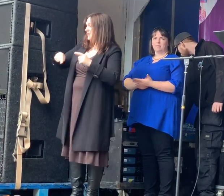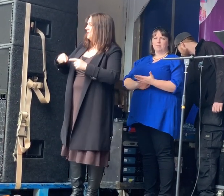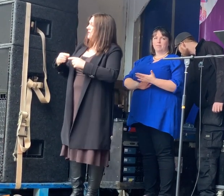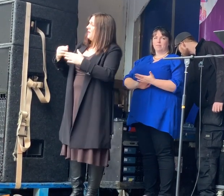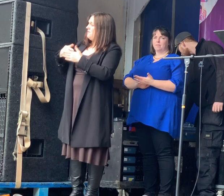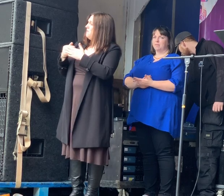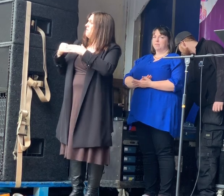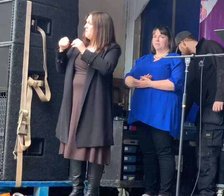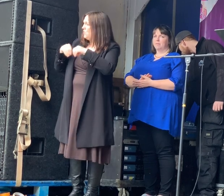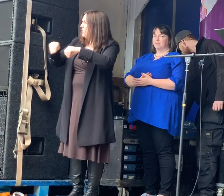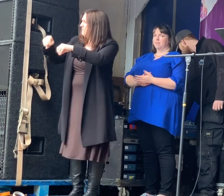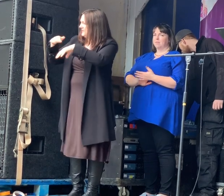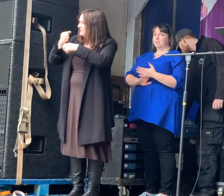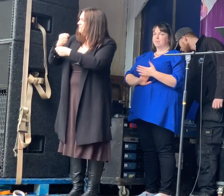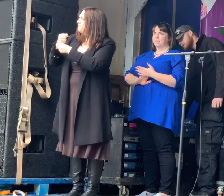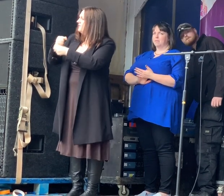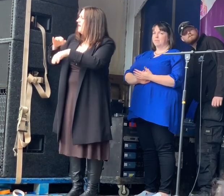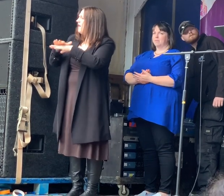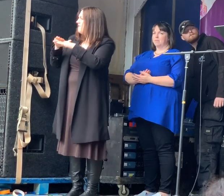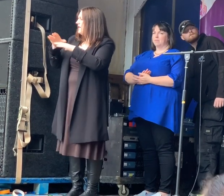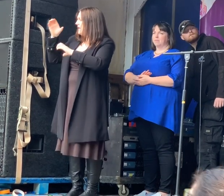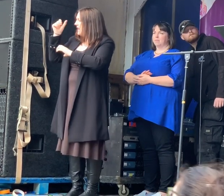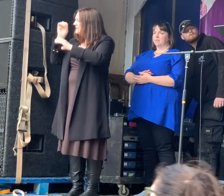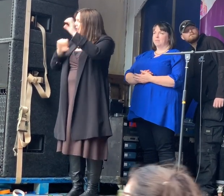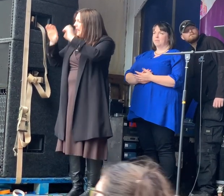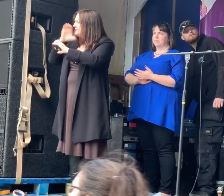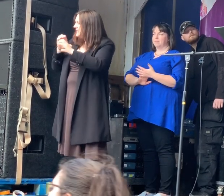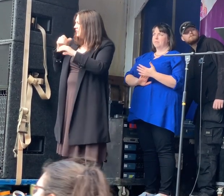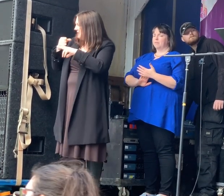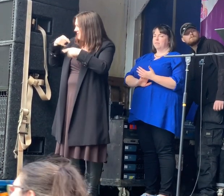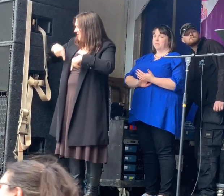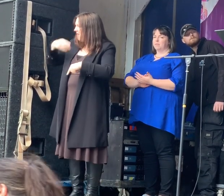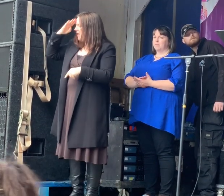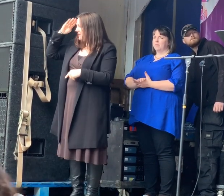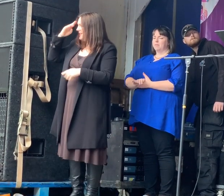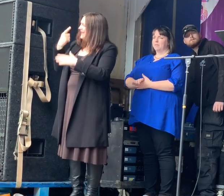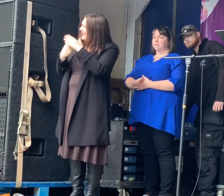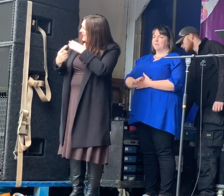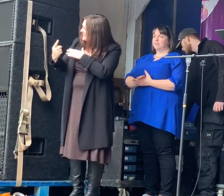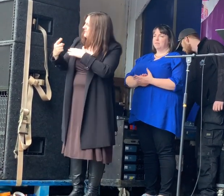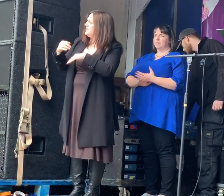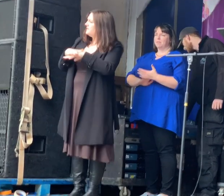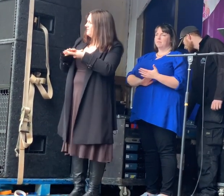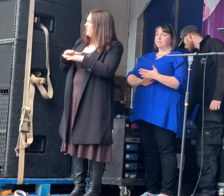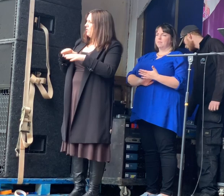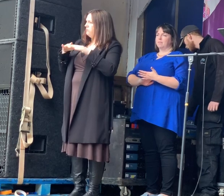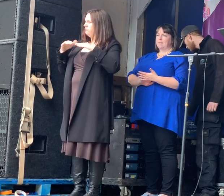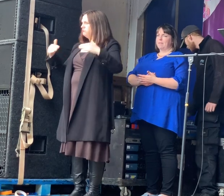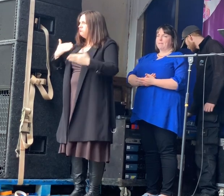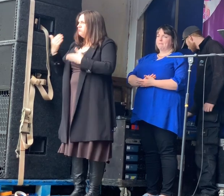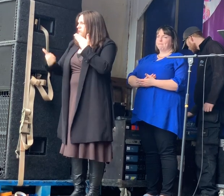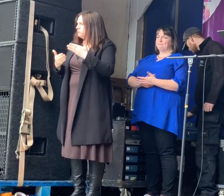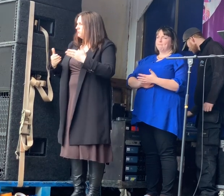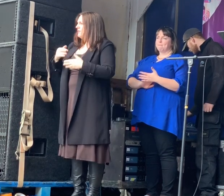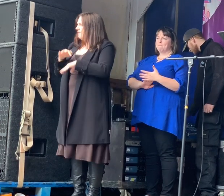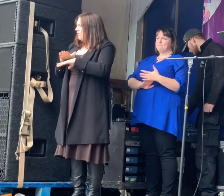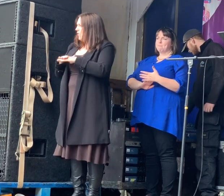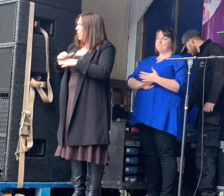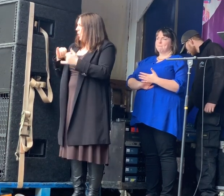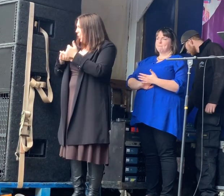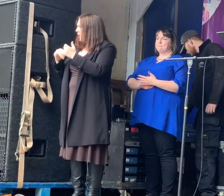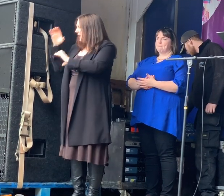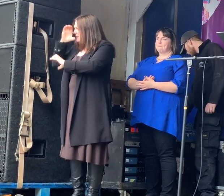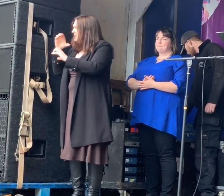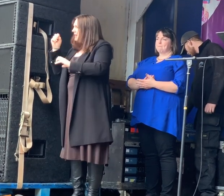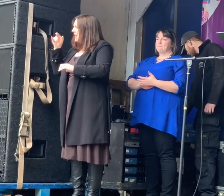of asylum seekers in Ireland. It is an independent platform for asylum seekers and supporters of